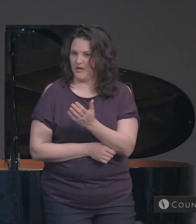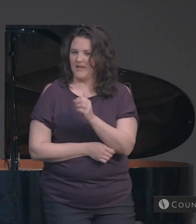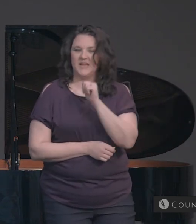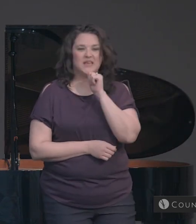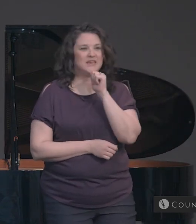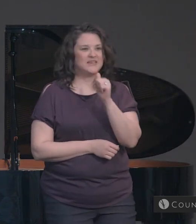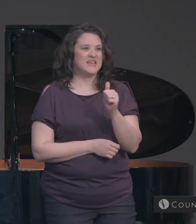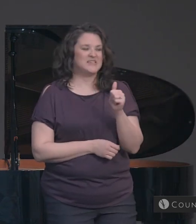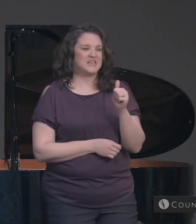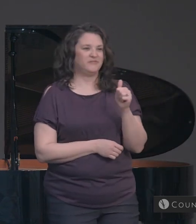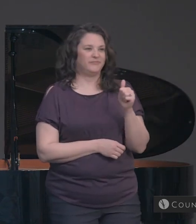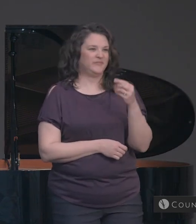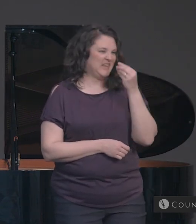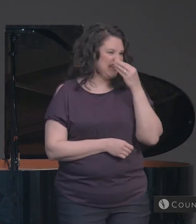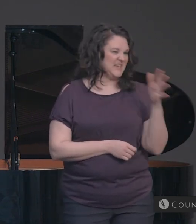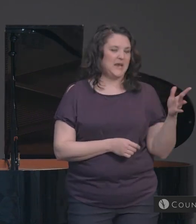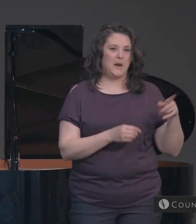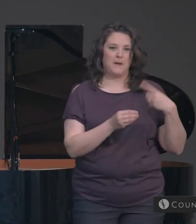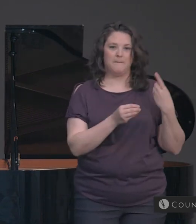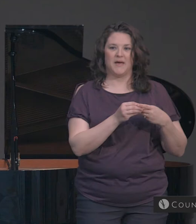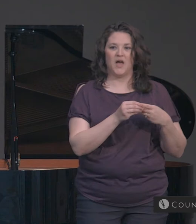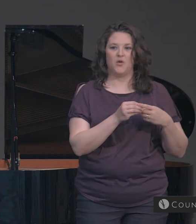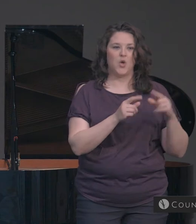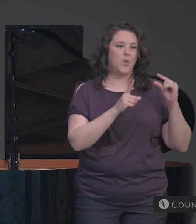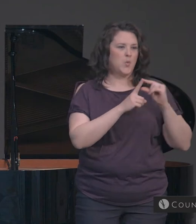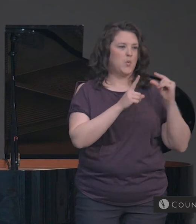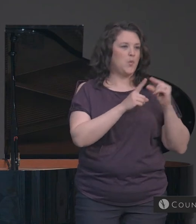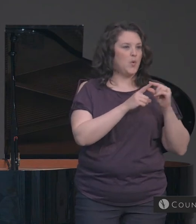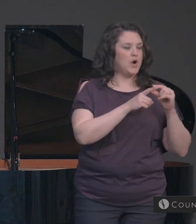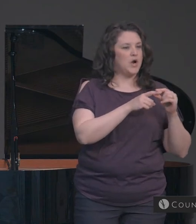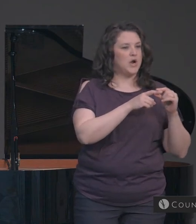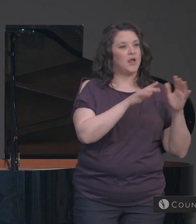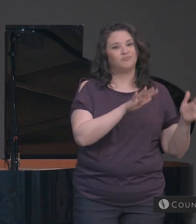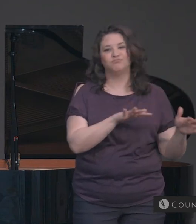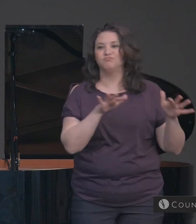meter and rhyme. It doesn't care about that. It doesn't care if it's iambic